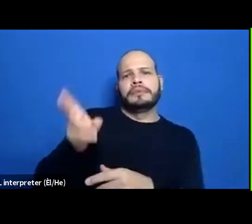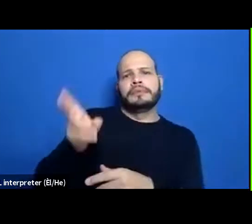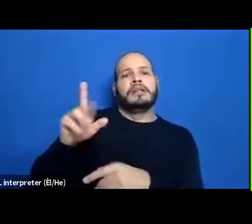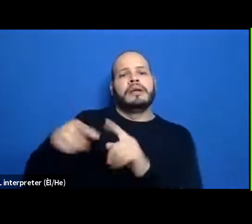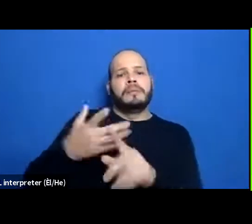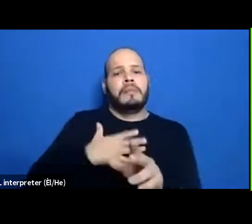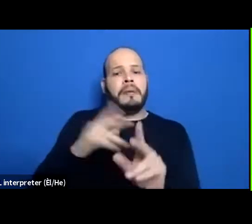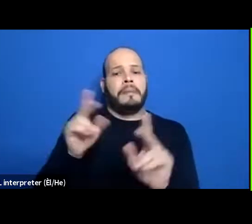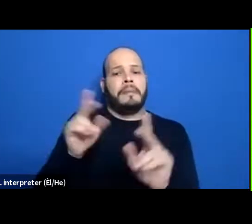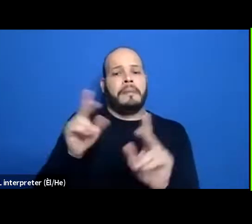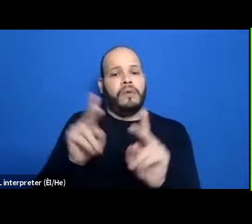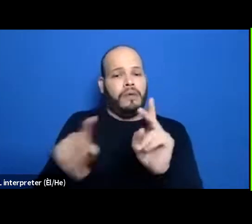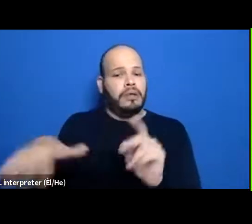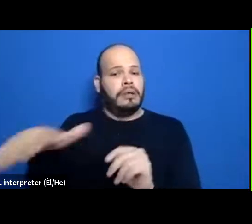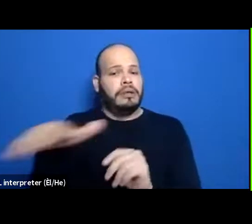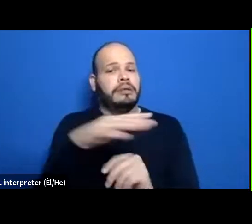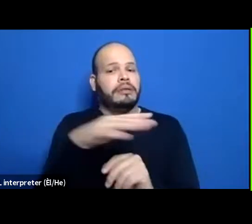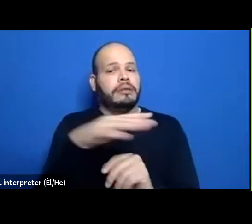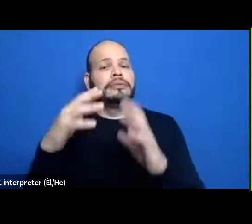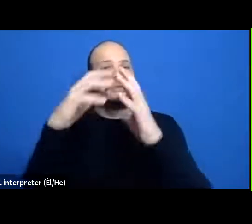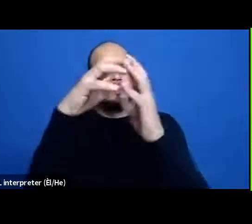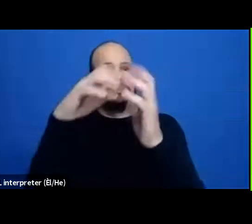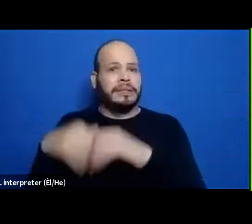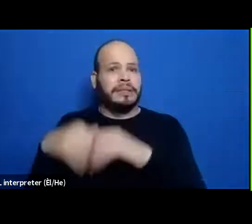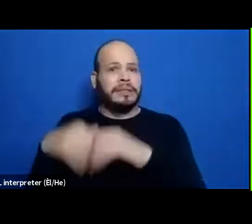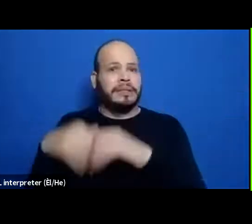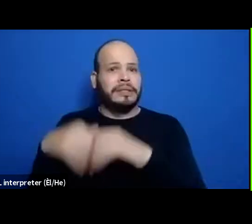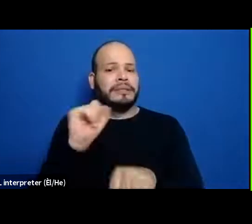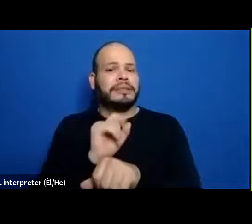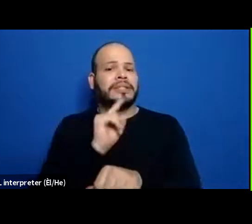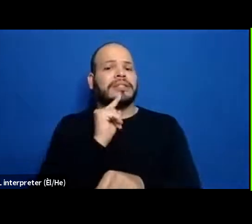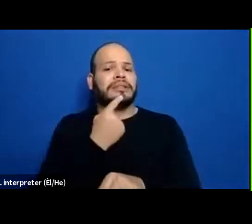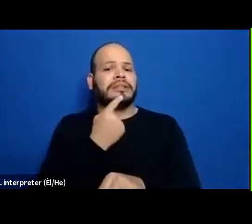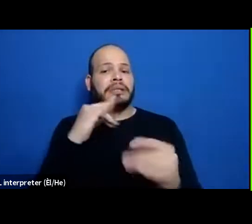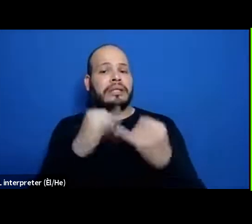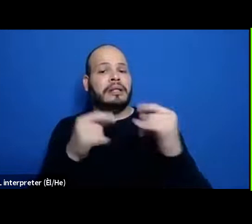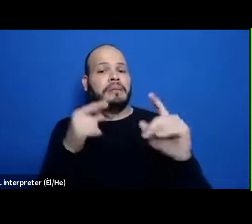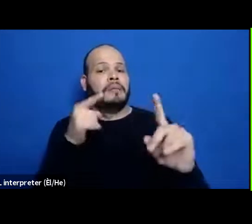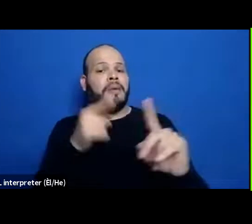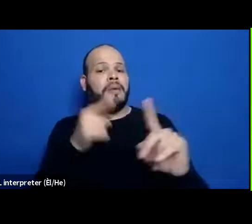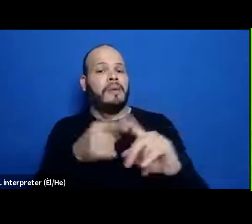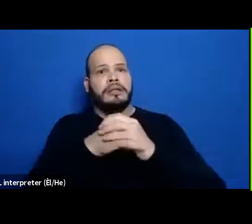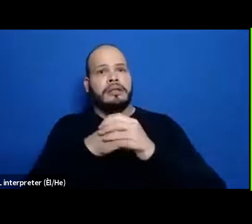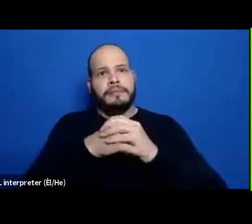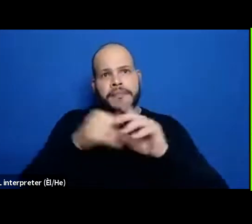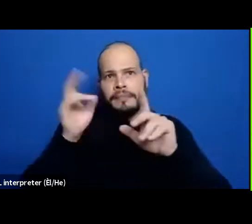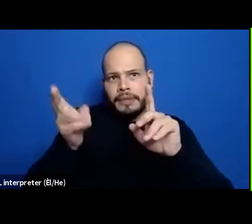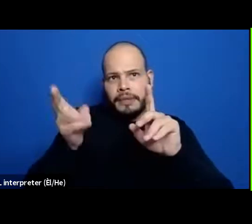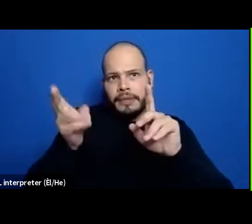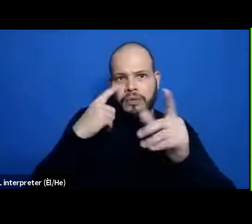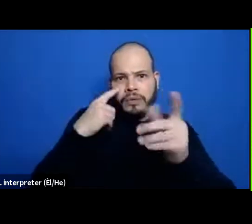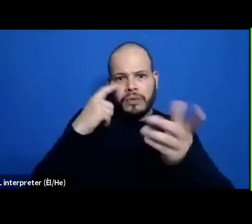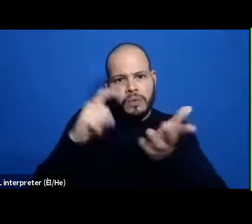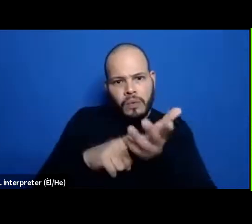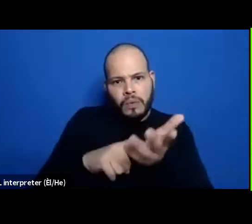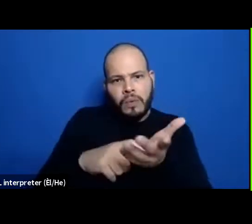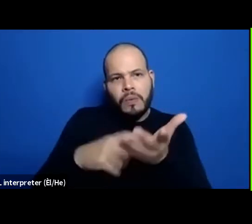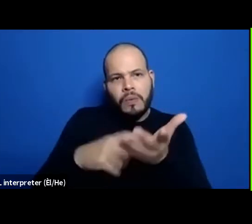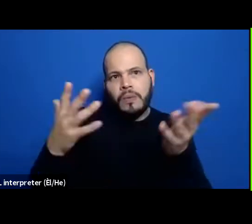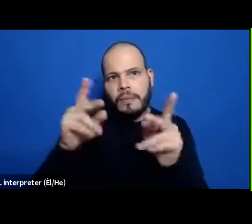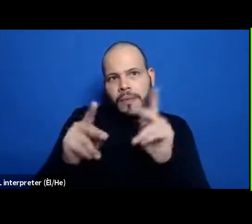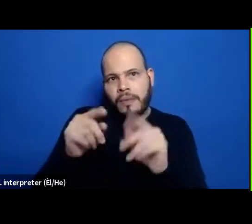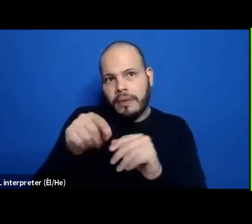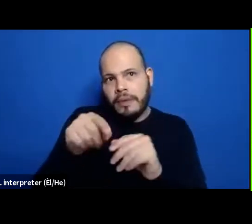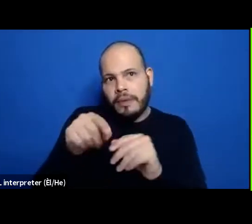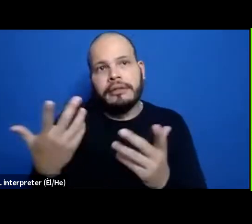it's extremely important that we recognize, as Vincent Harding said, that this is a river that has flown down to us and is still carrying us